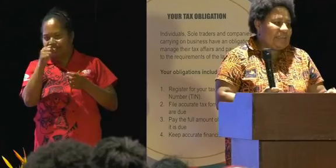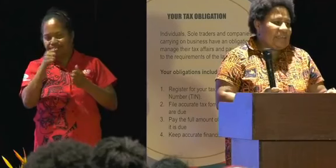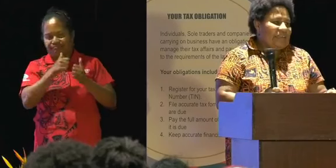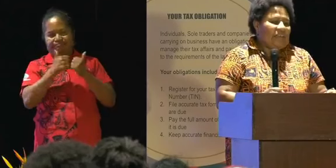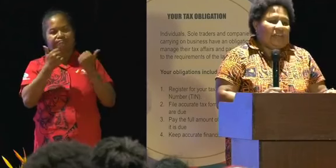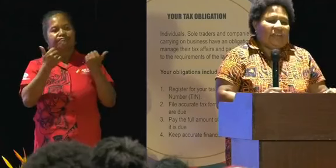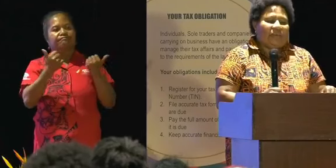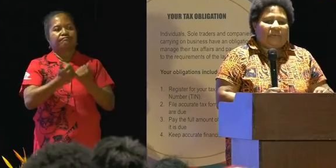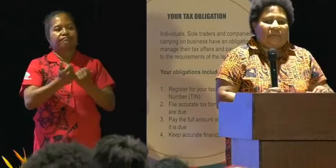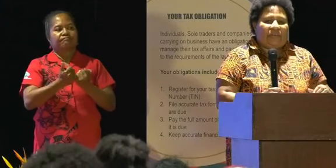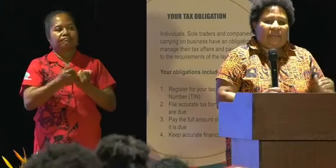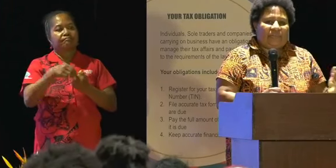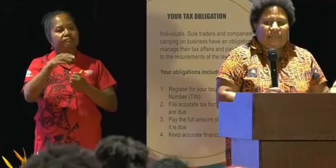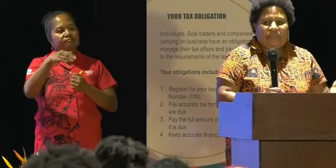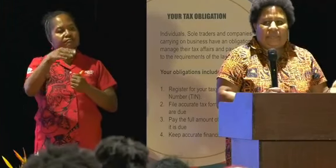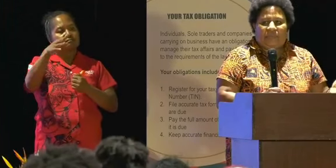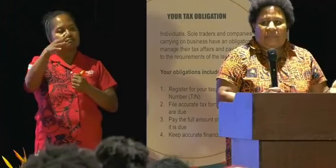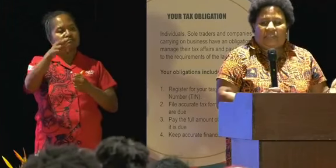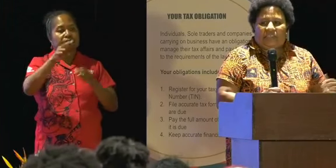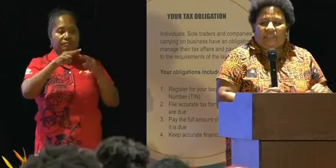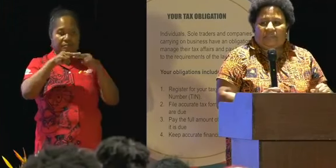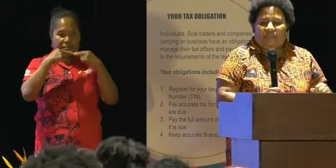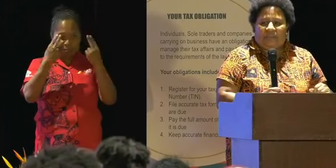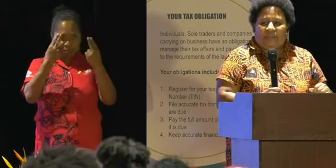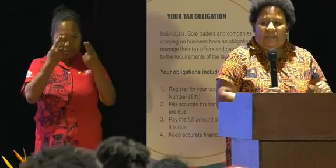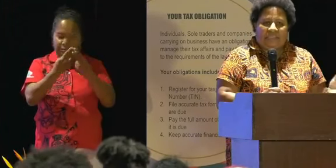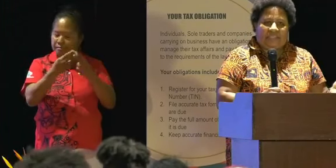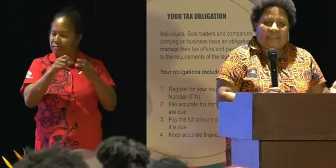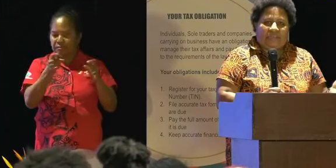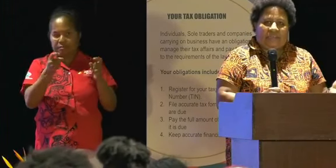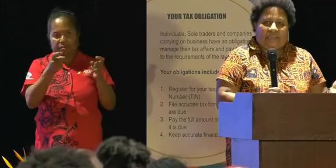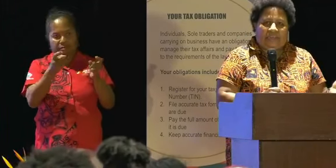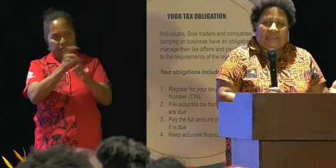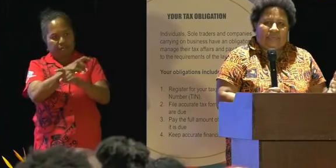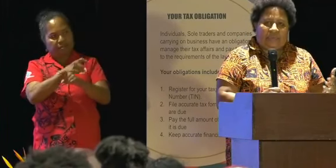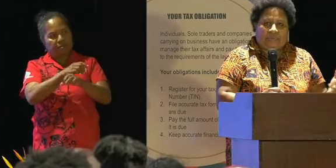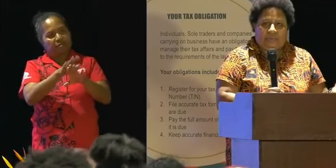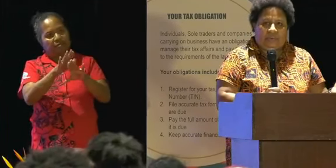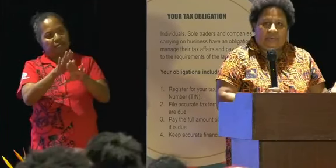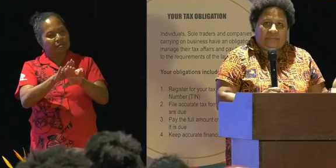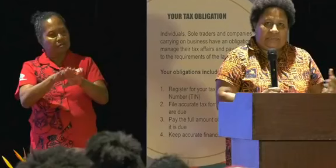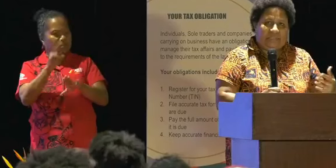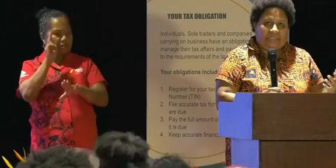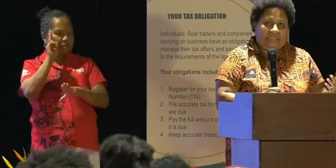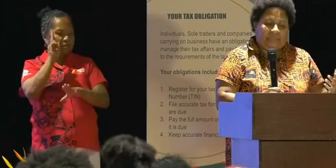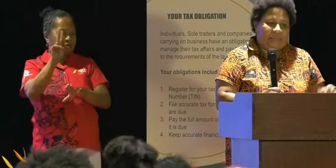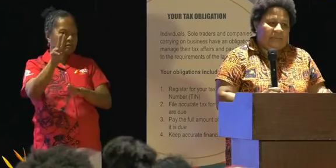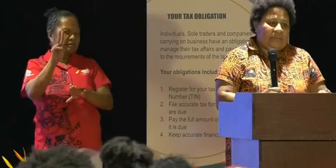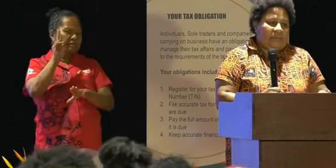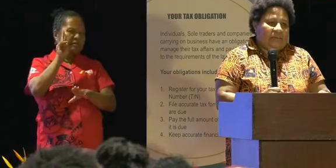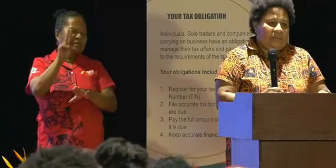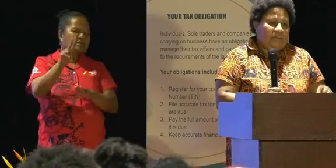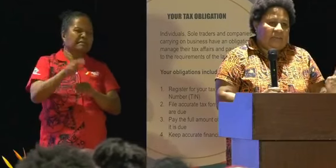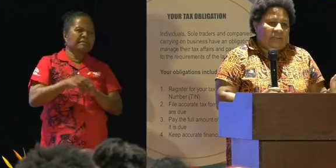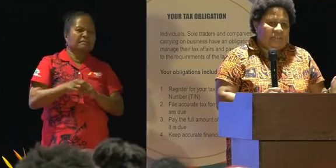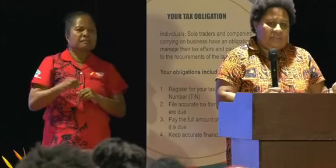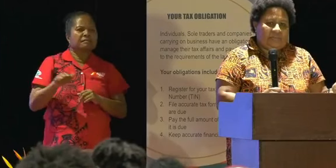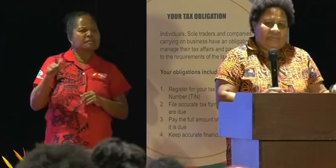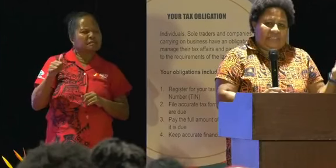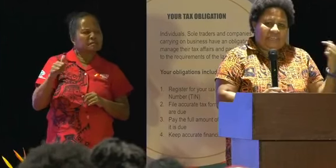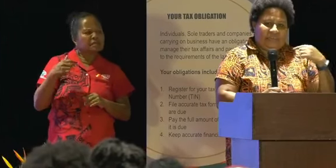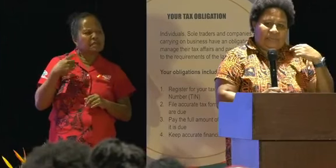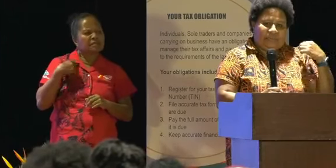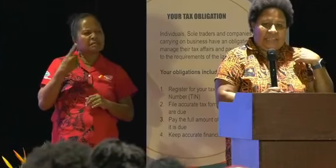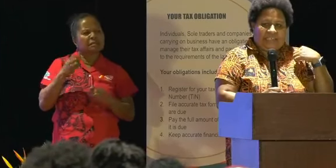something. Go and a family to me no change him. So now me sit down like here and me look out and meeting him. Oh, I should